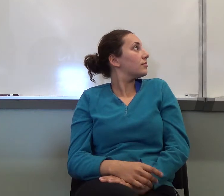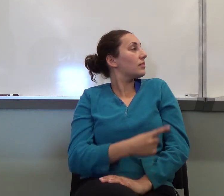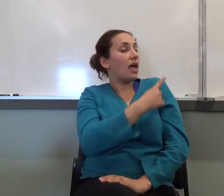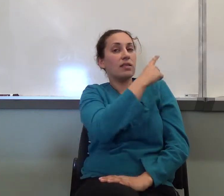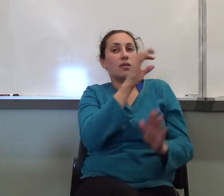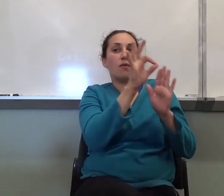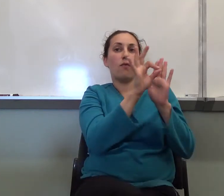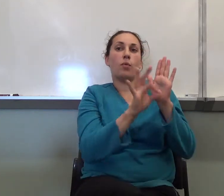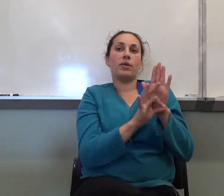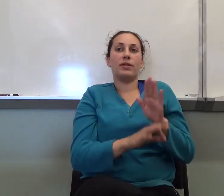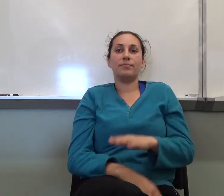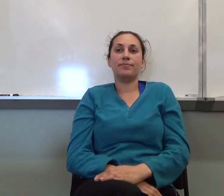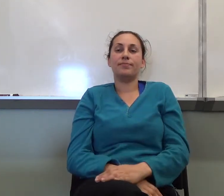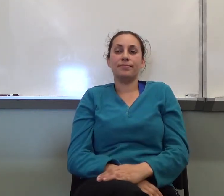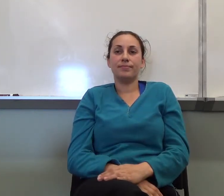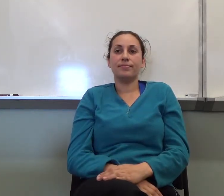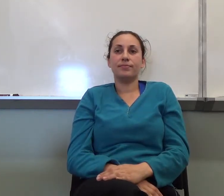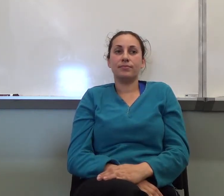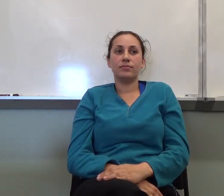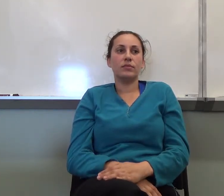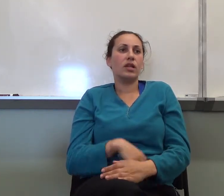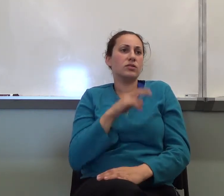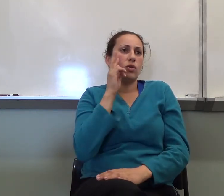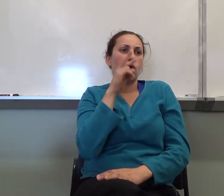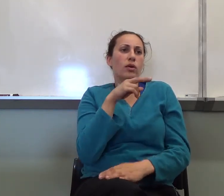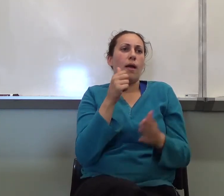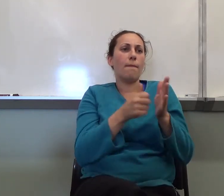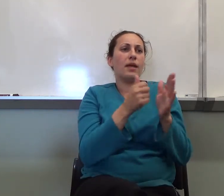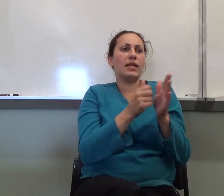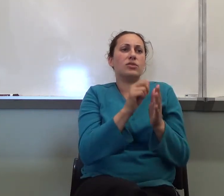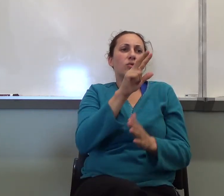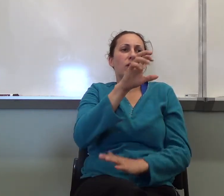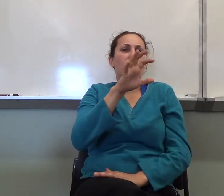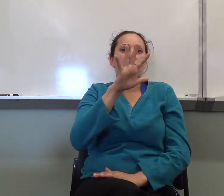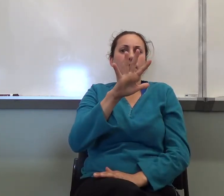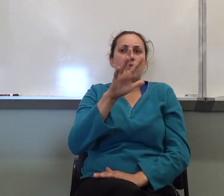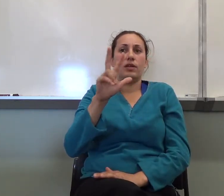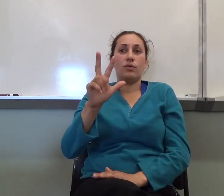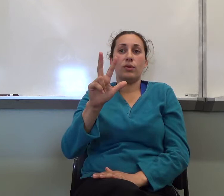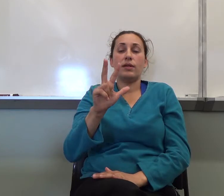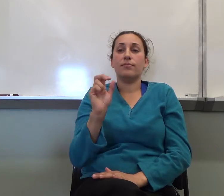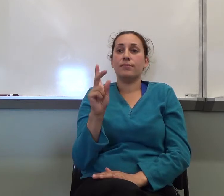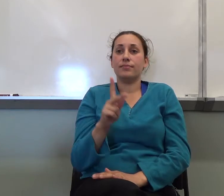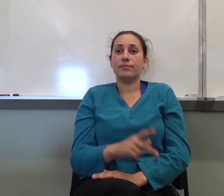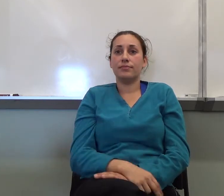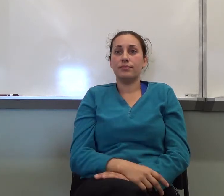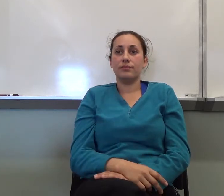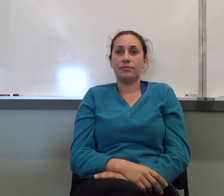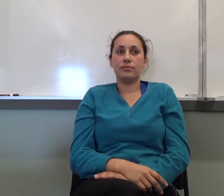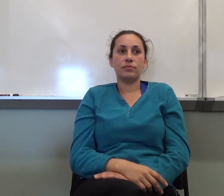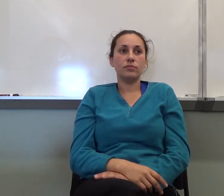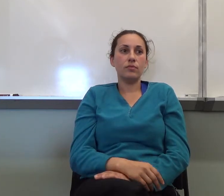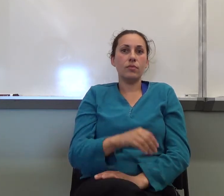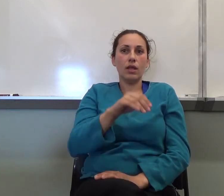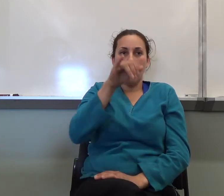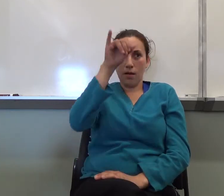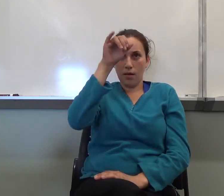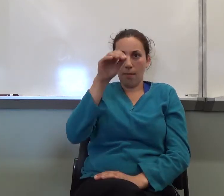Let's look at some applications of it. I'm on page 353. Buffalo, New York receives an average of